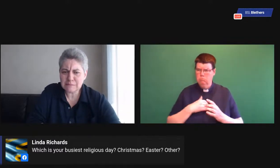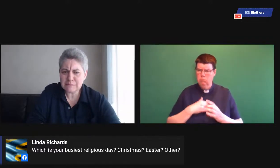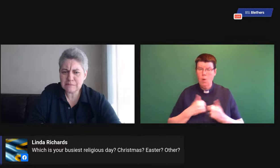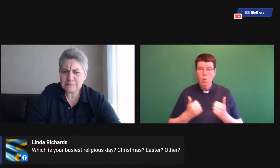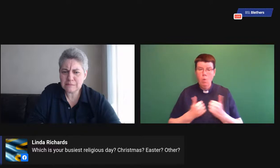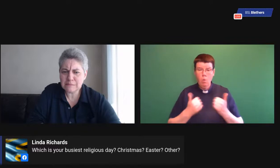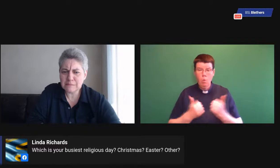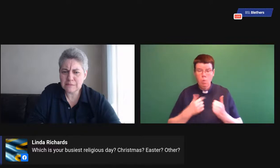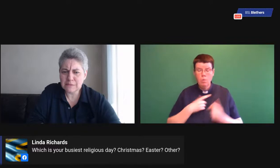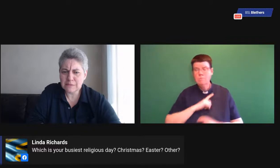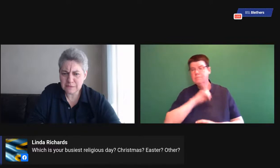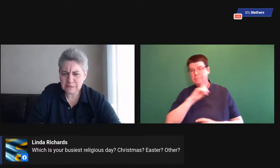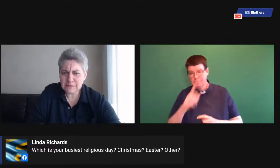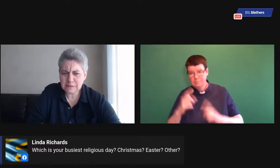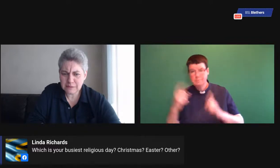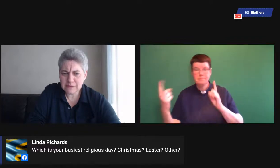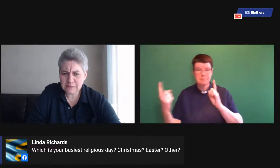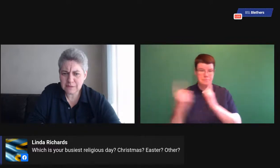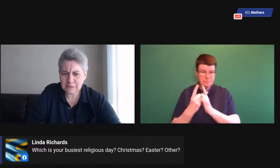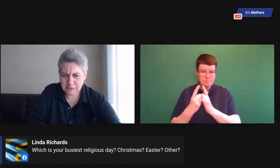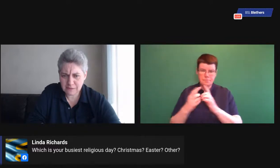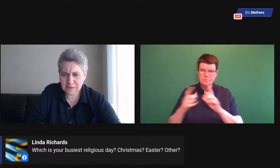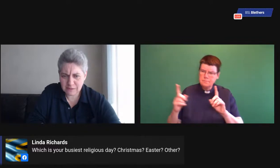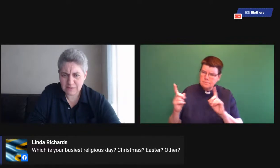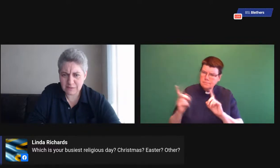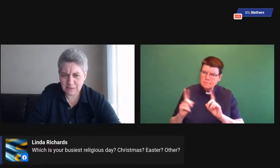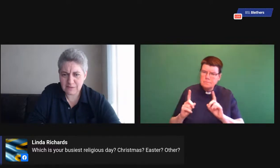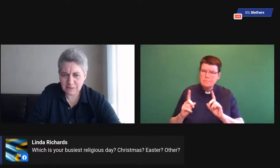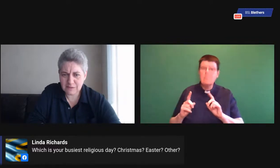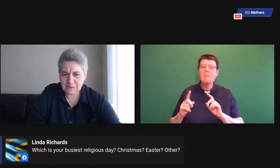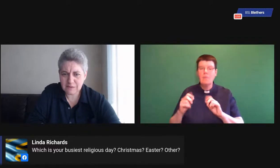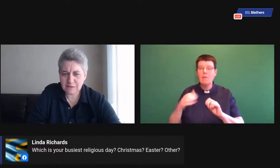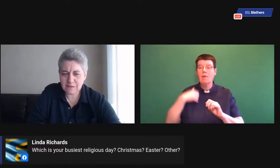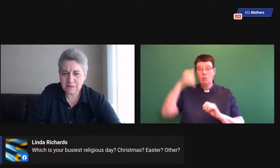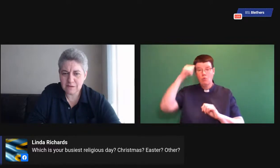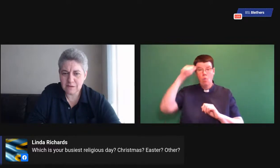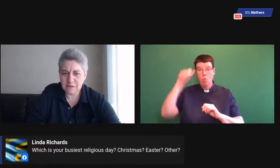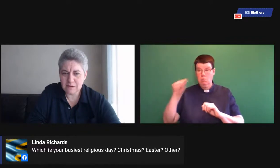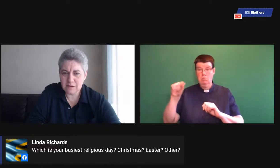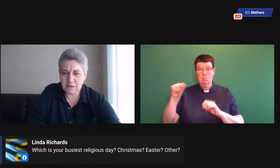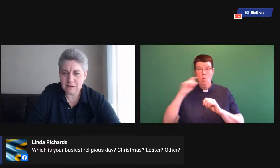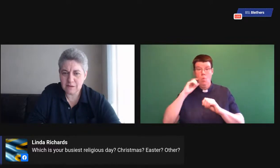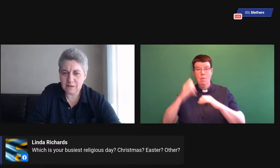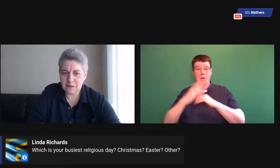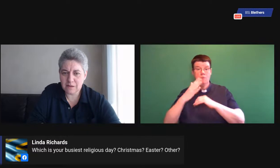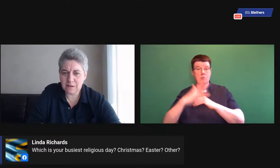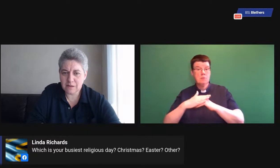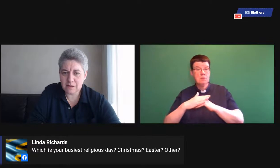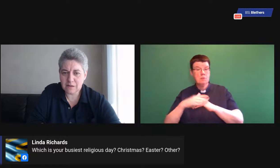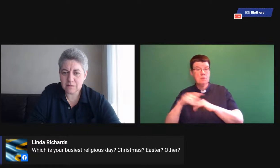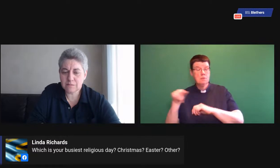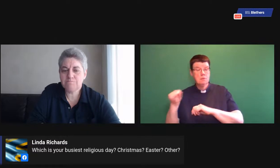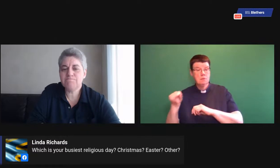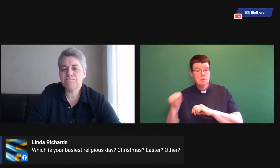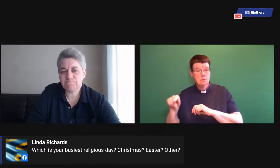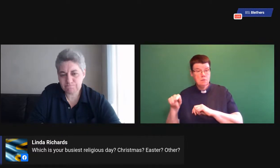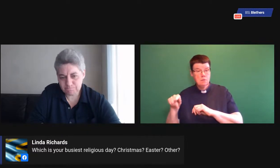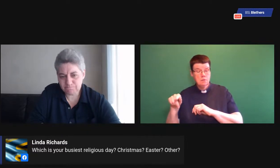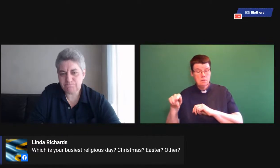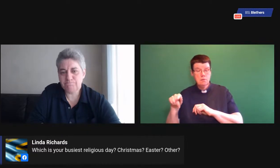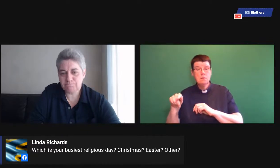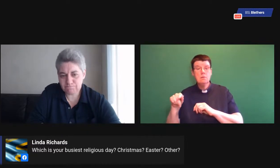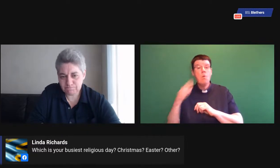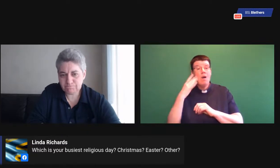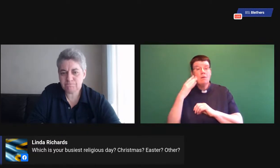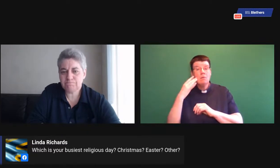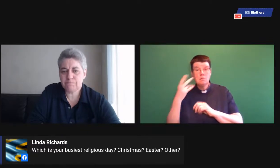a panic. They were so anxious, saying, I need to speak to you, I need to speak to you now. So I approached them. And I knew this person, and I knew they were going to